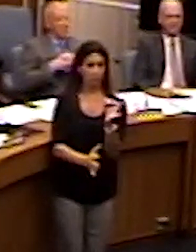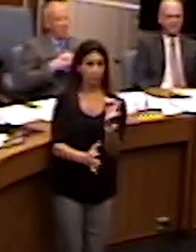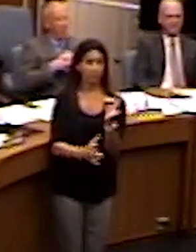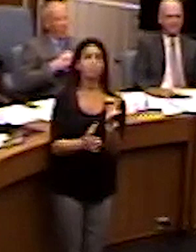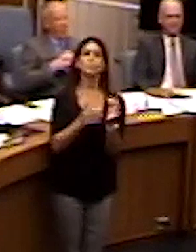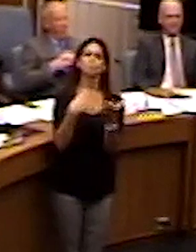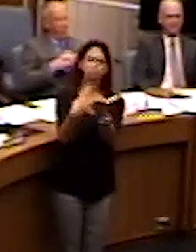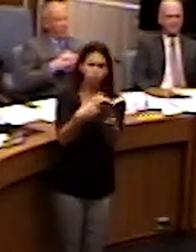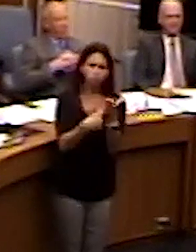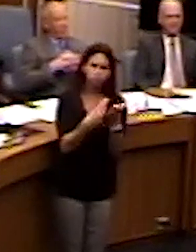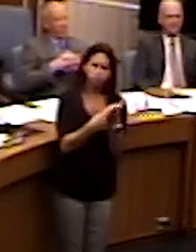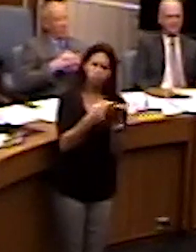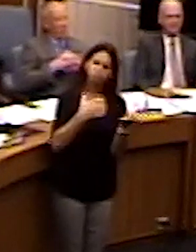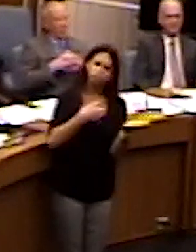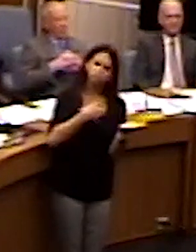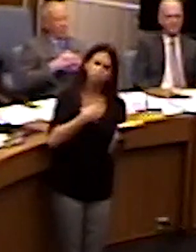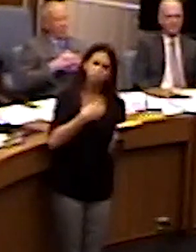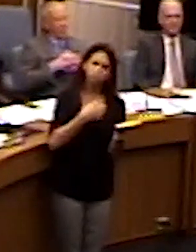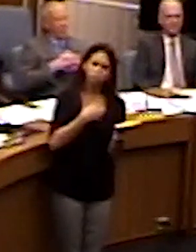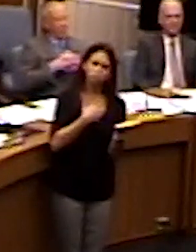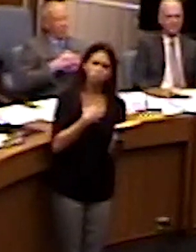and discuss what my grievance was.